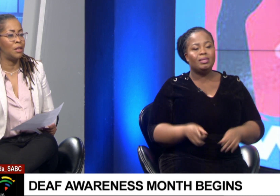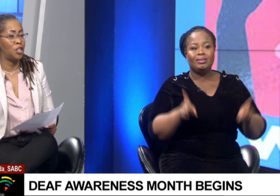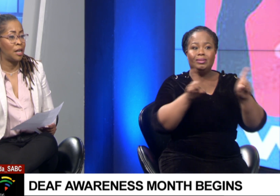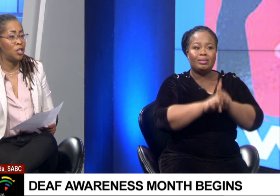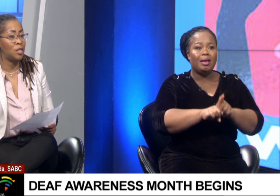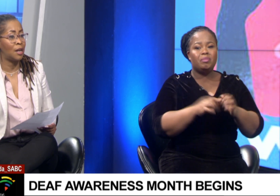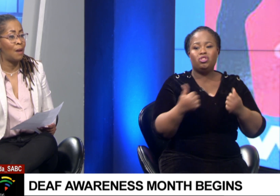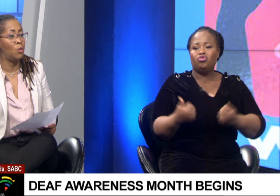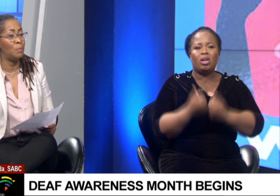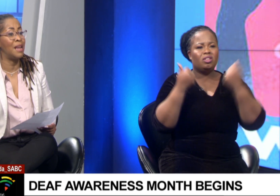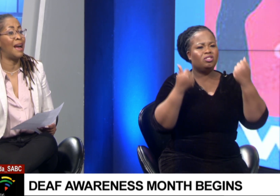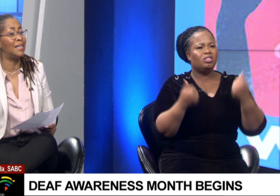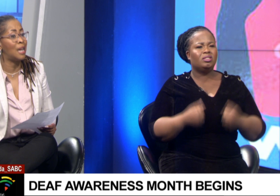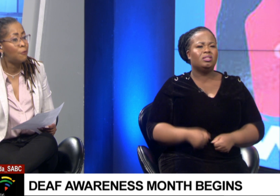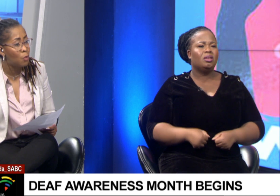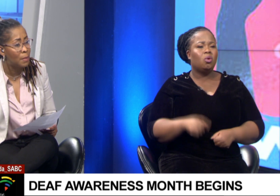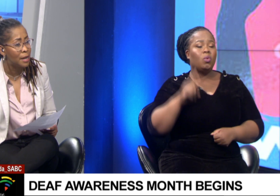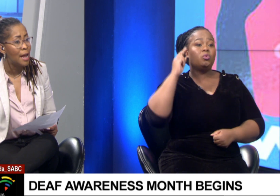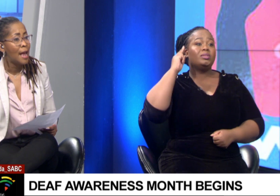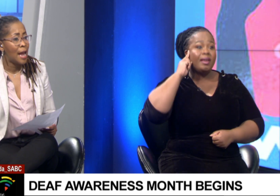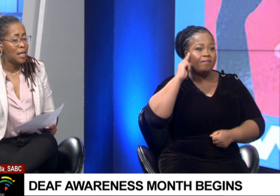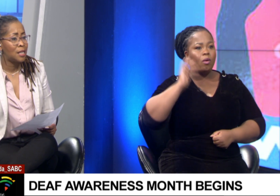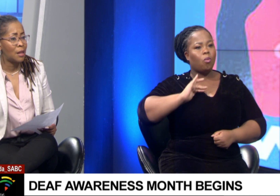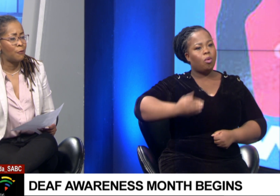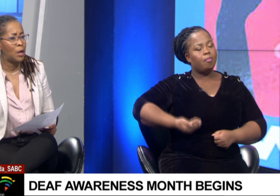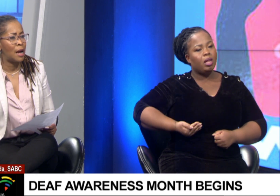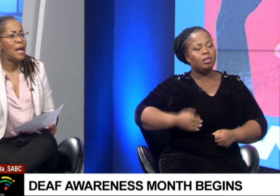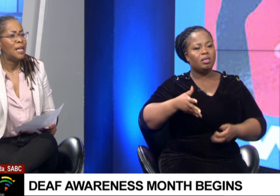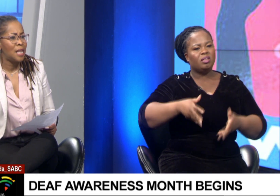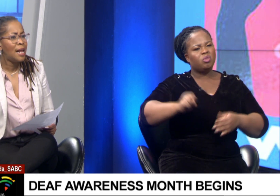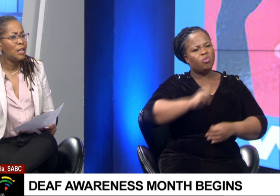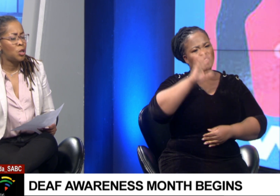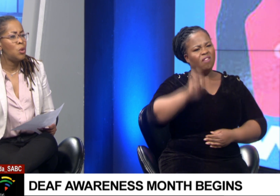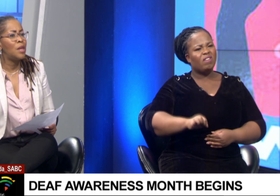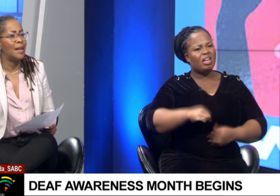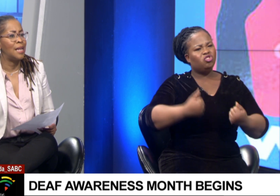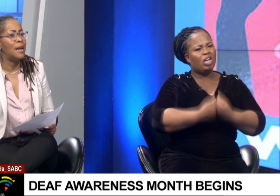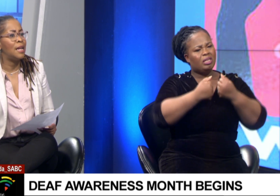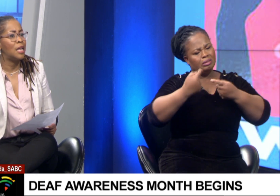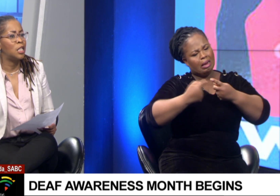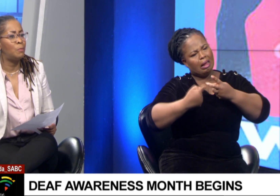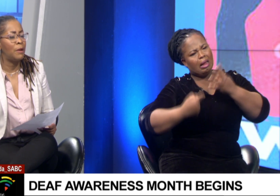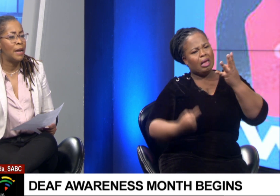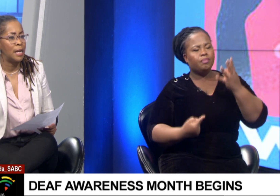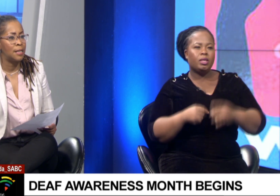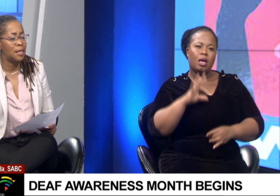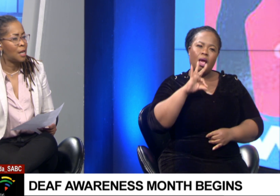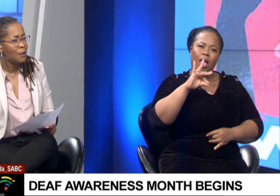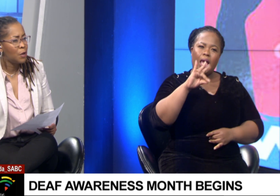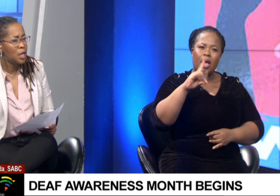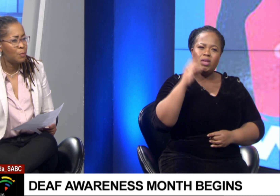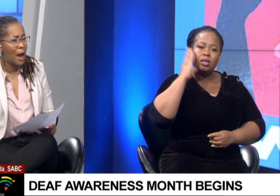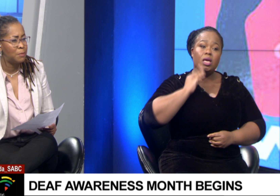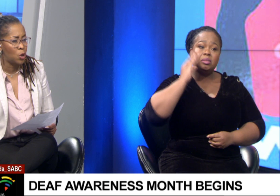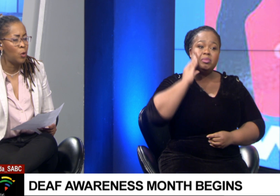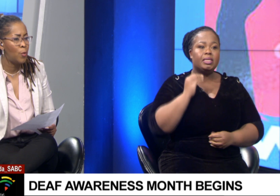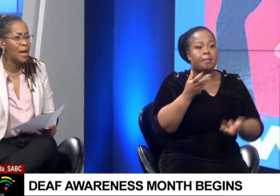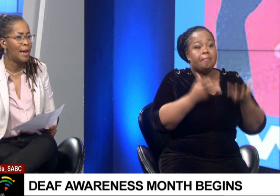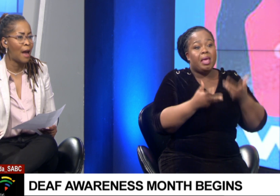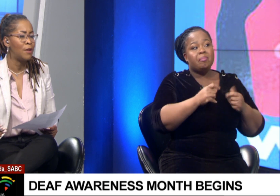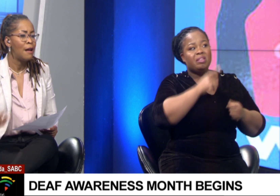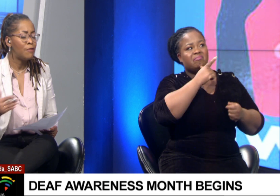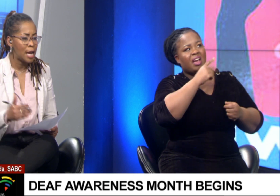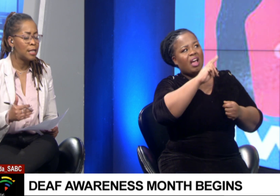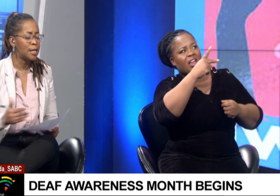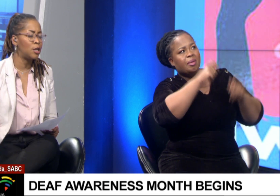with the challenges that come with being a deaf woman in South Africa. Take us through that daily experience that South Africans perhaps don't